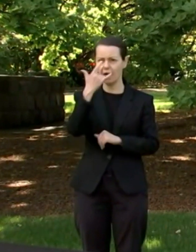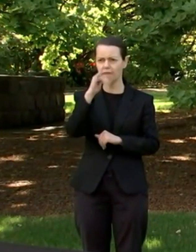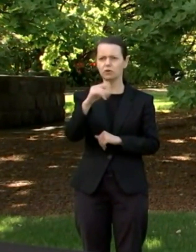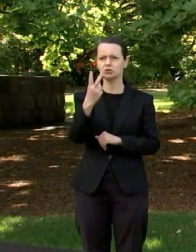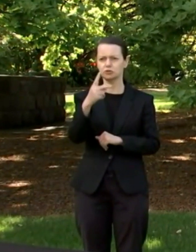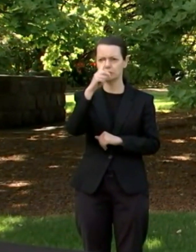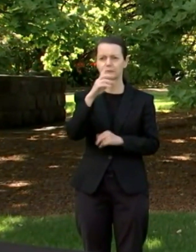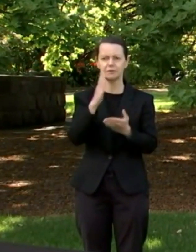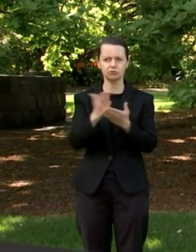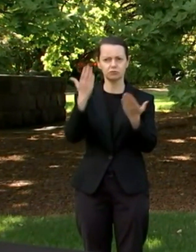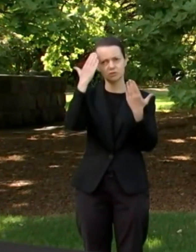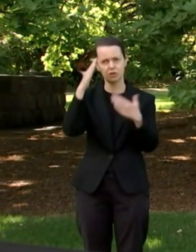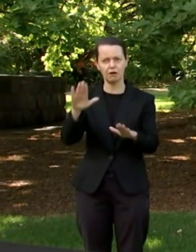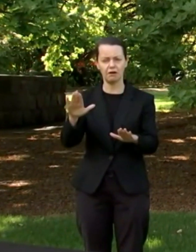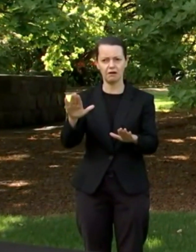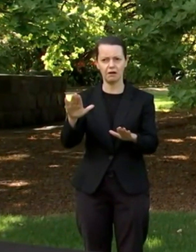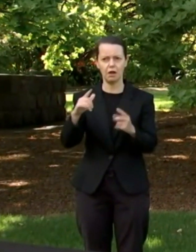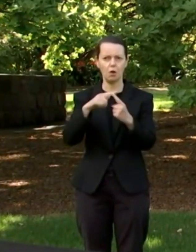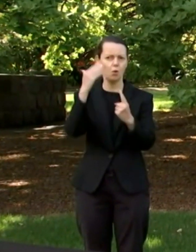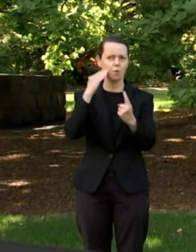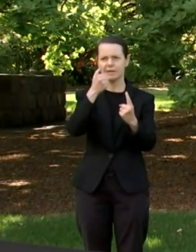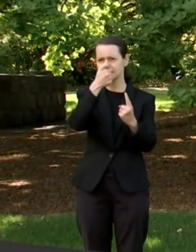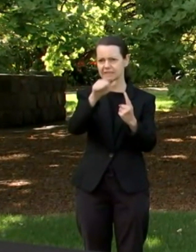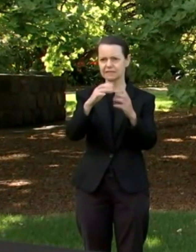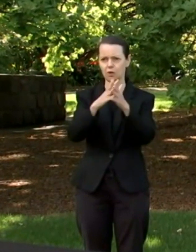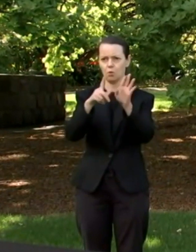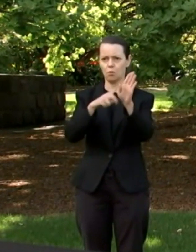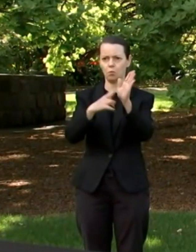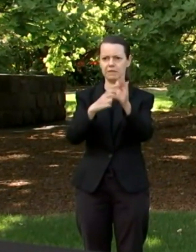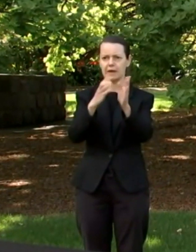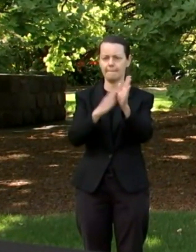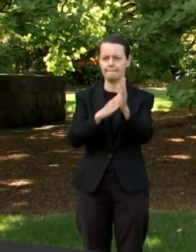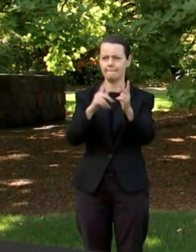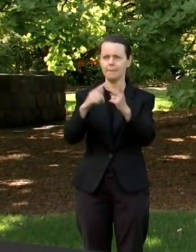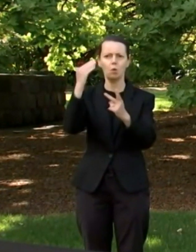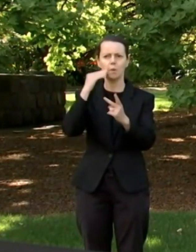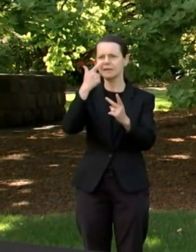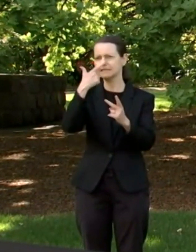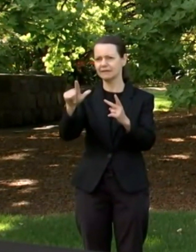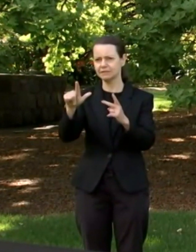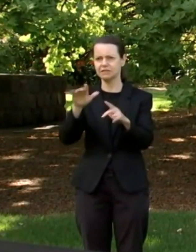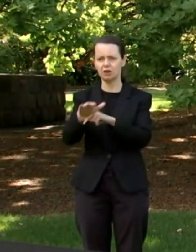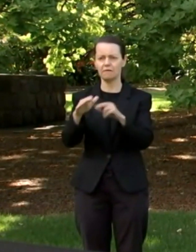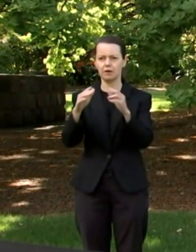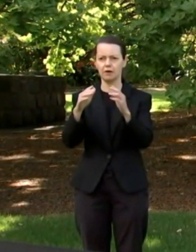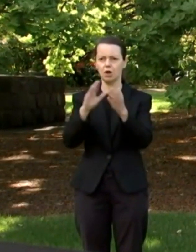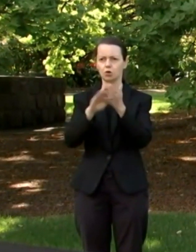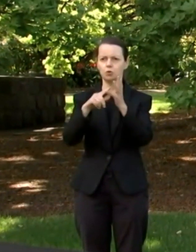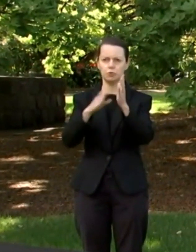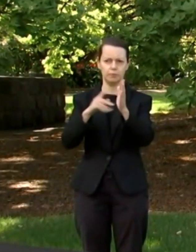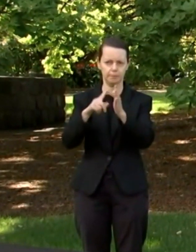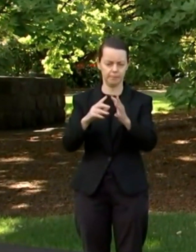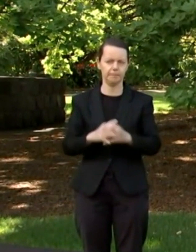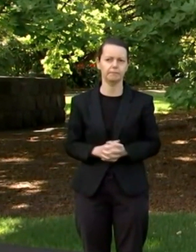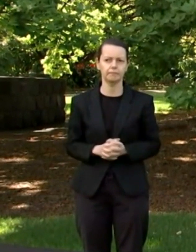with Covid-19. A woman in her 60s from Wyndham and a woman in her 70s from Hume.